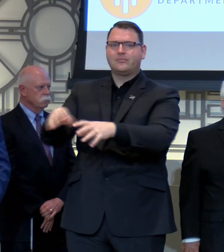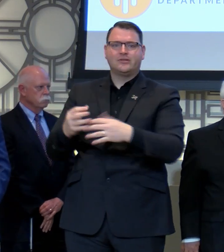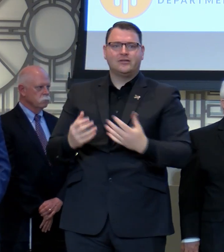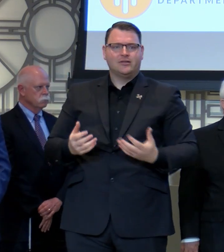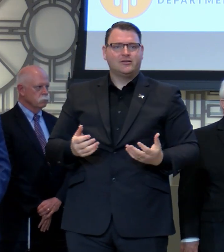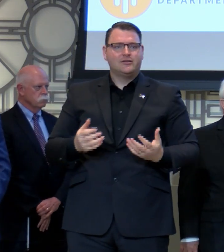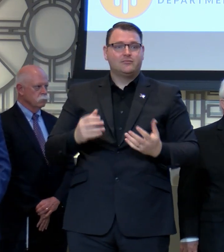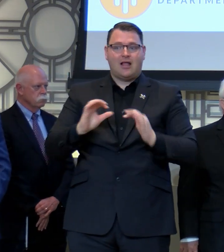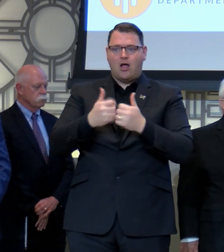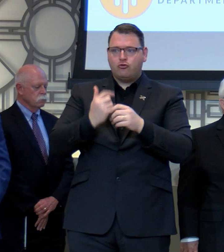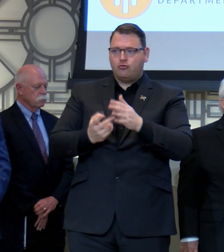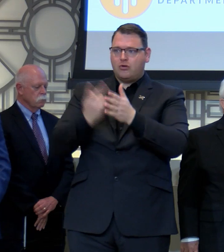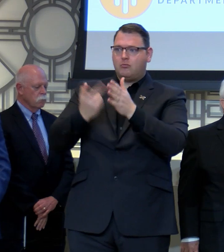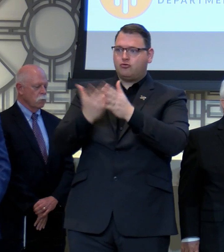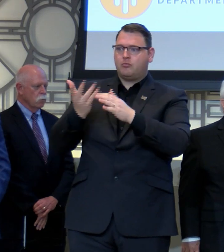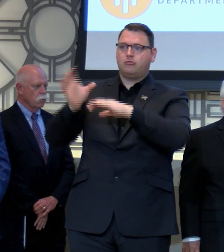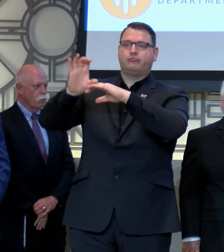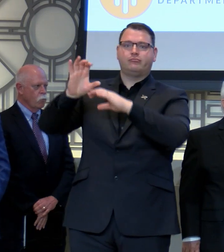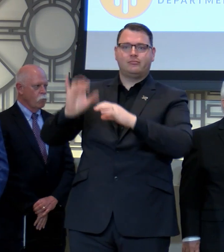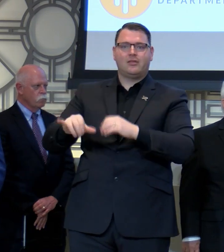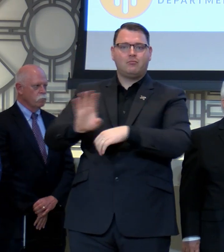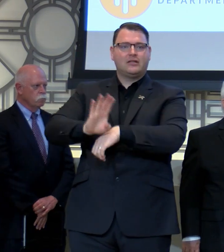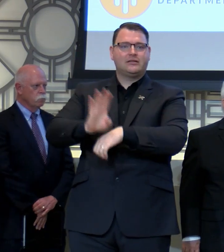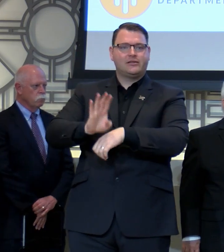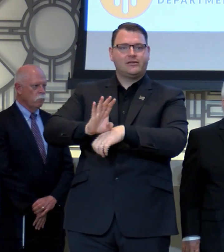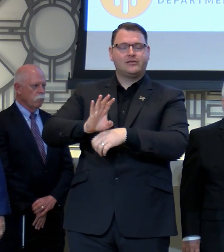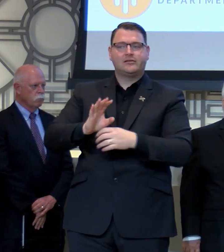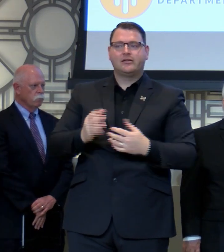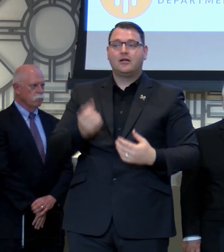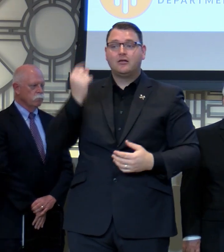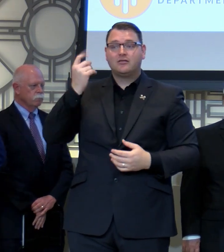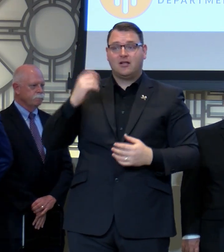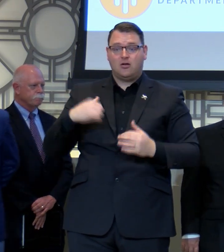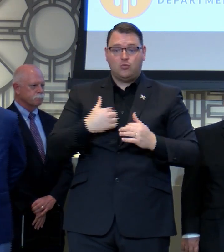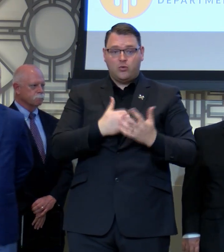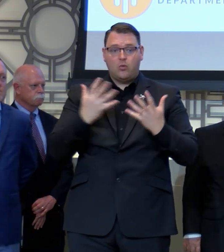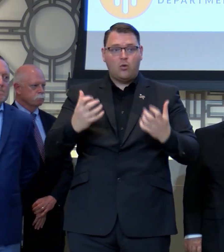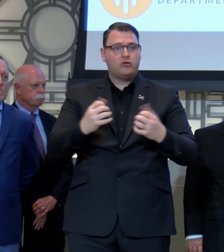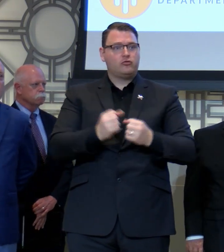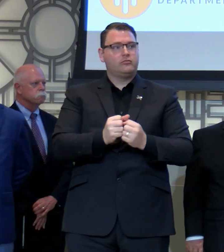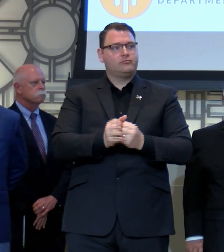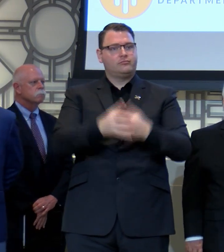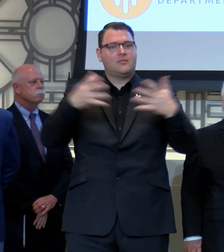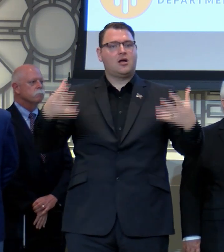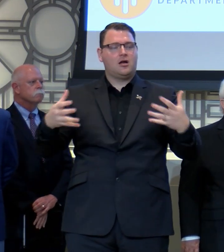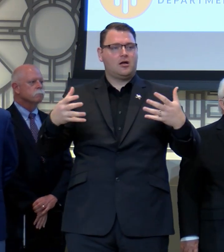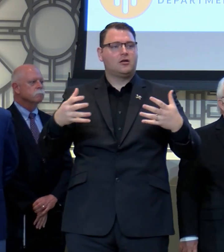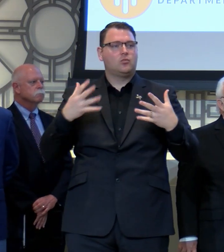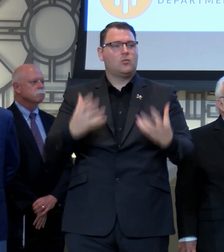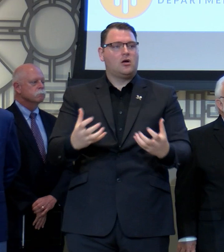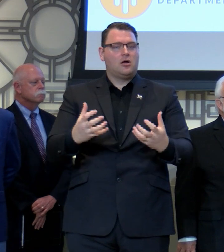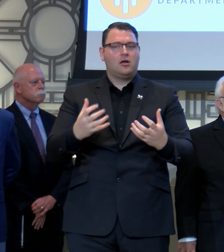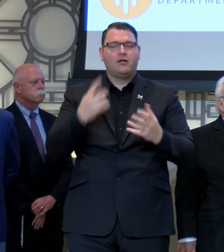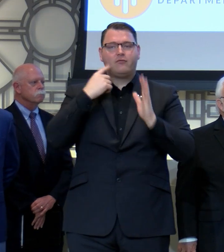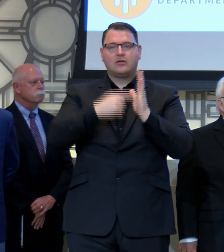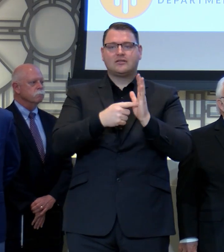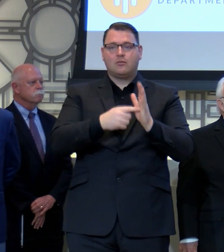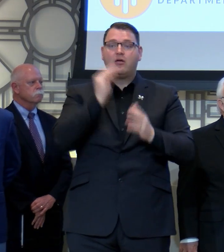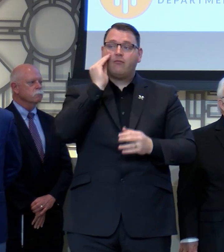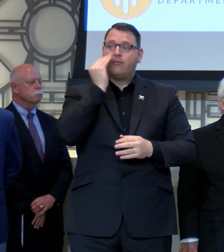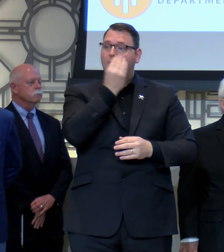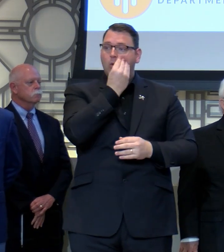business? So we're looking at how do we expand that capacity. At some point in time, for instance, we've shut down our floral